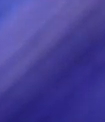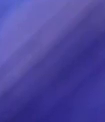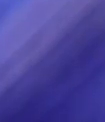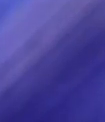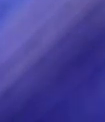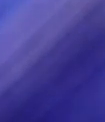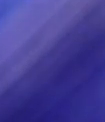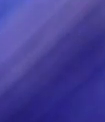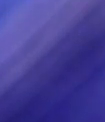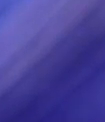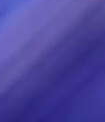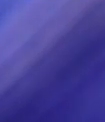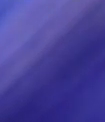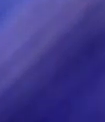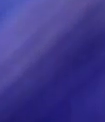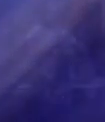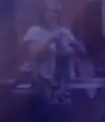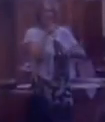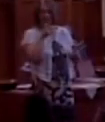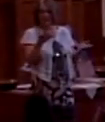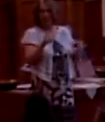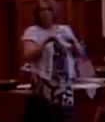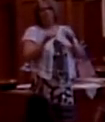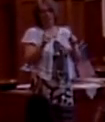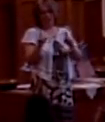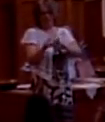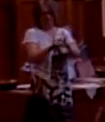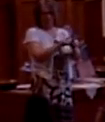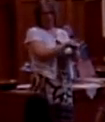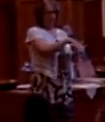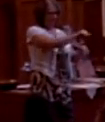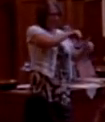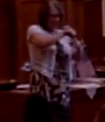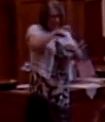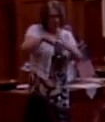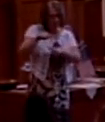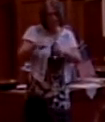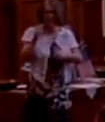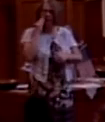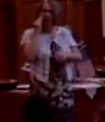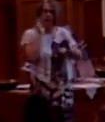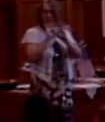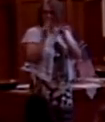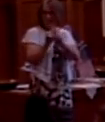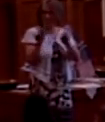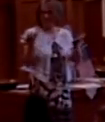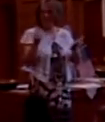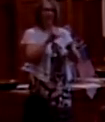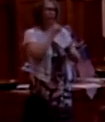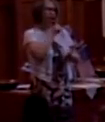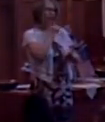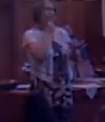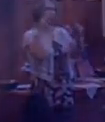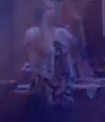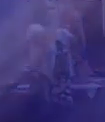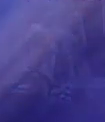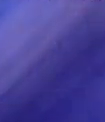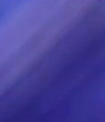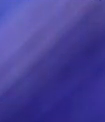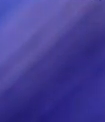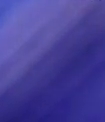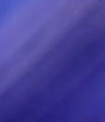It's great that we get to sit down and have lunch. But it's also about some fellowship and kind of getting to know families. That's really the ultimate goal, in my opinion.